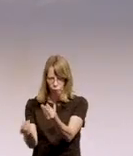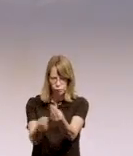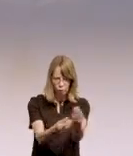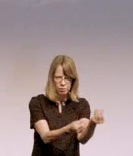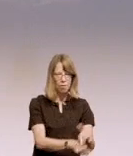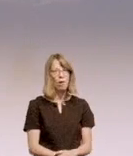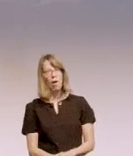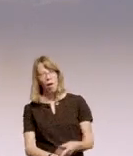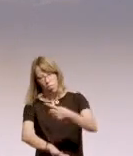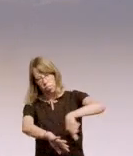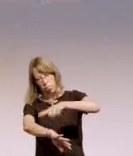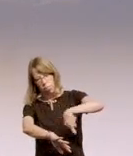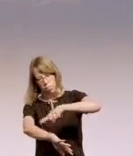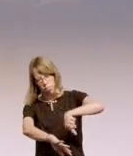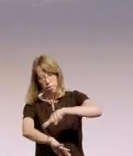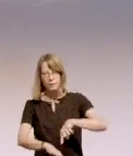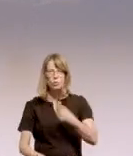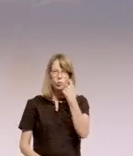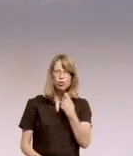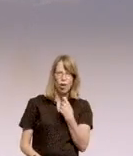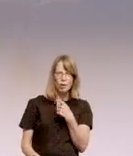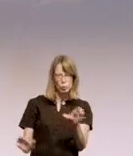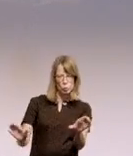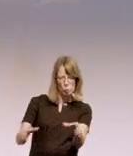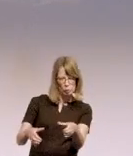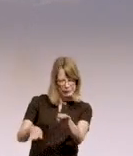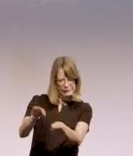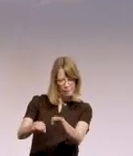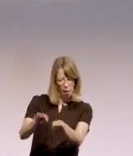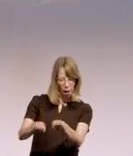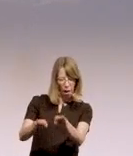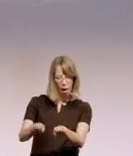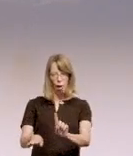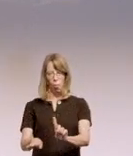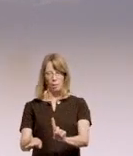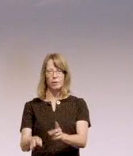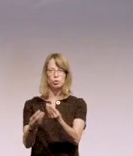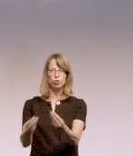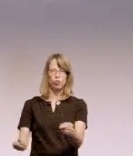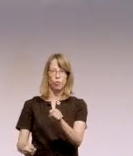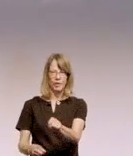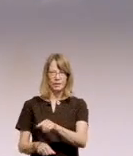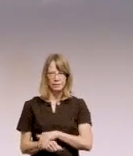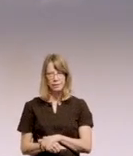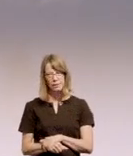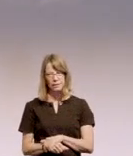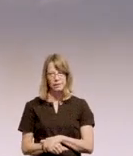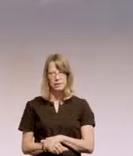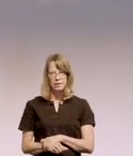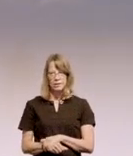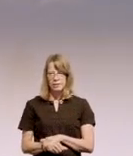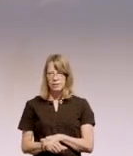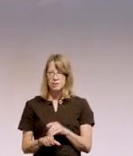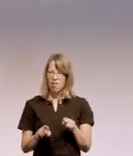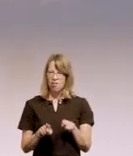people, work out what commonality sits between those people, and we solve for that. And that typically looks like, on any other